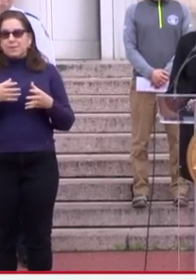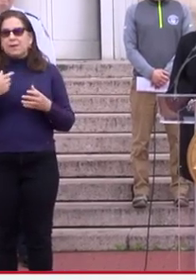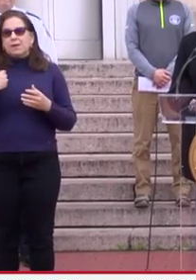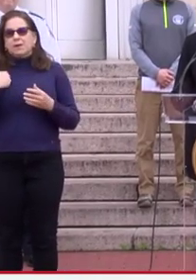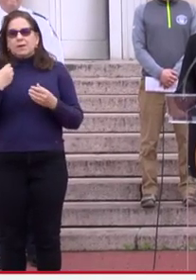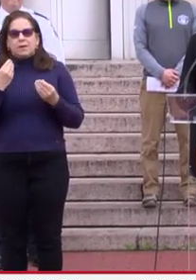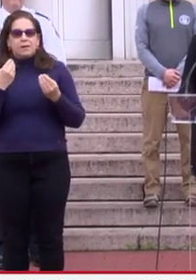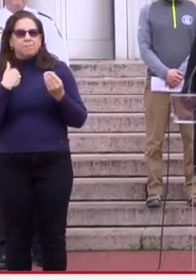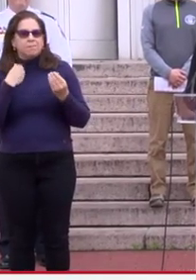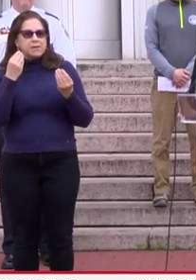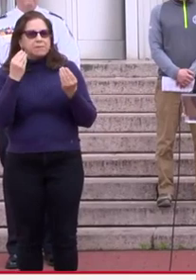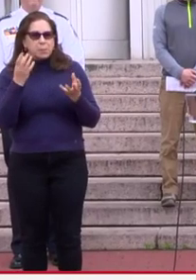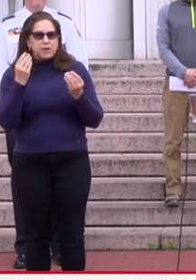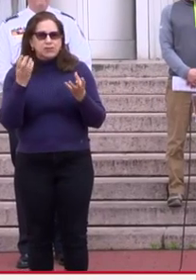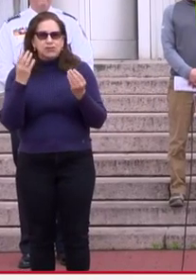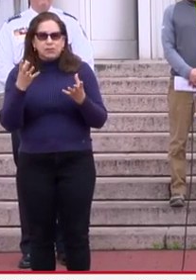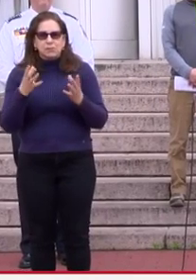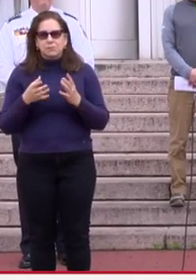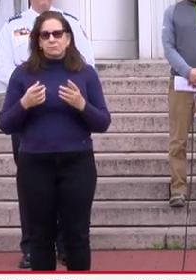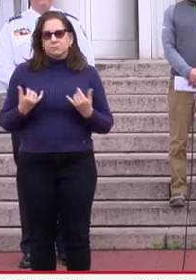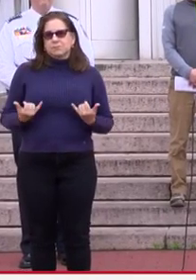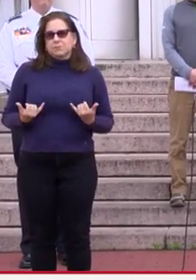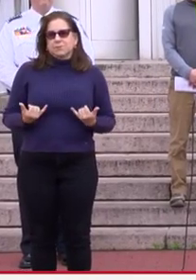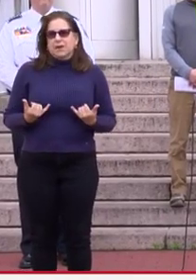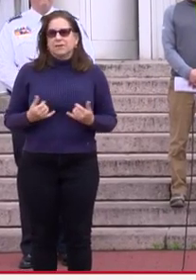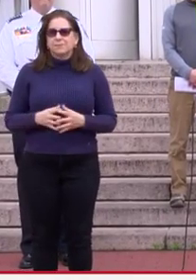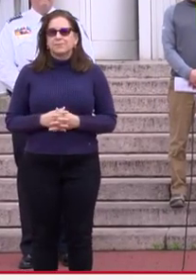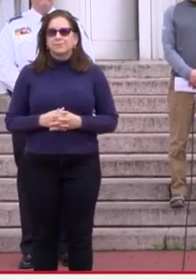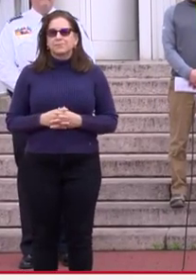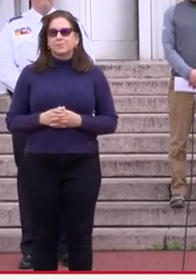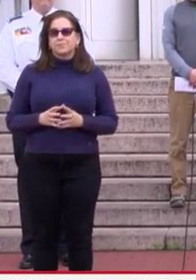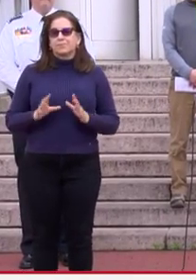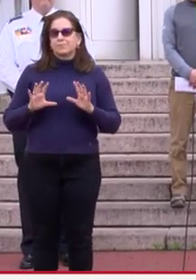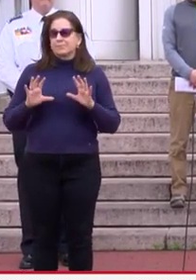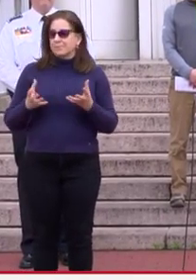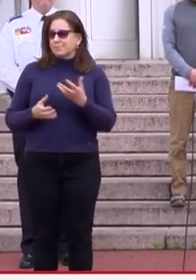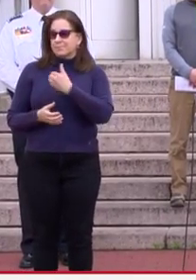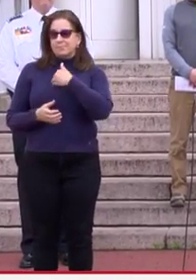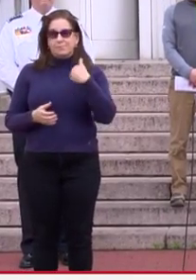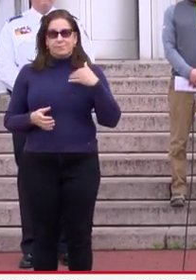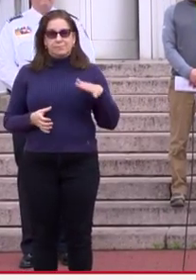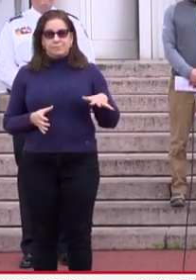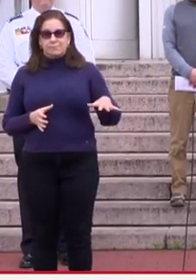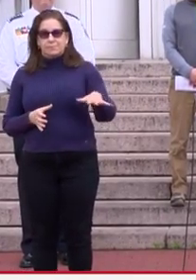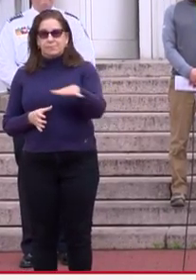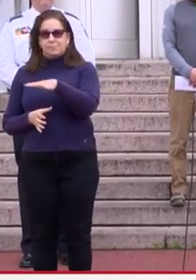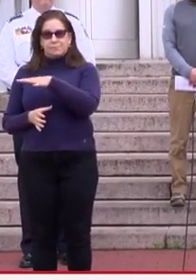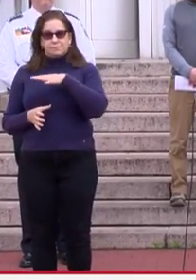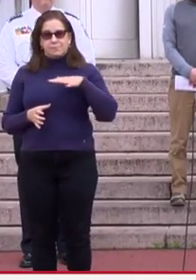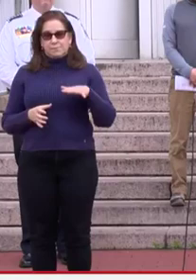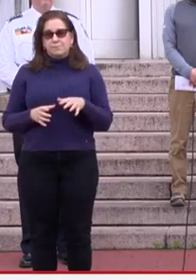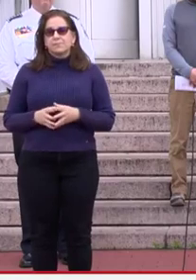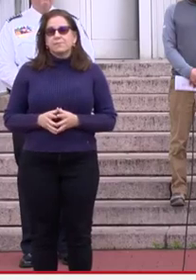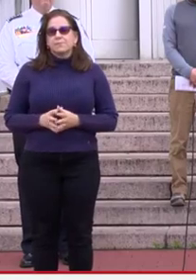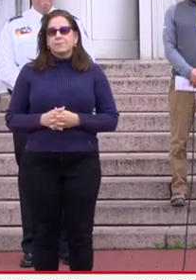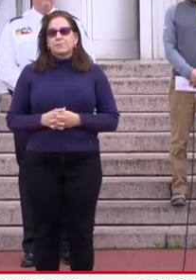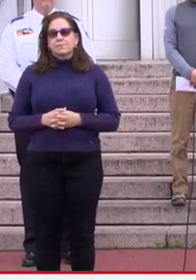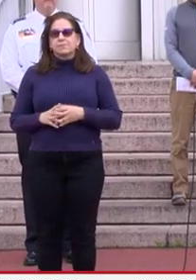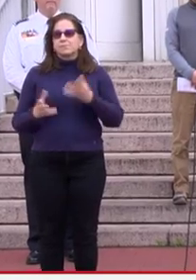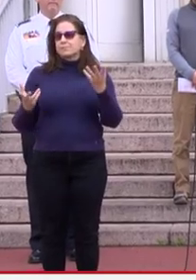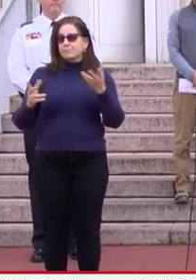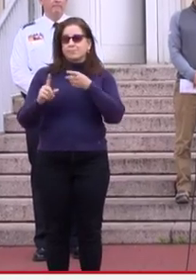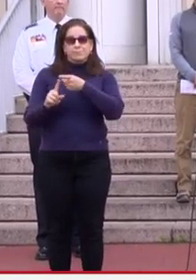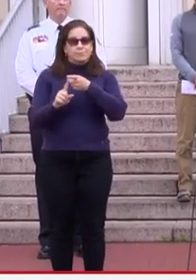information concerning our members in both our members specifically at the Fire and Emergency